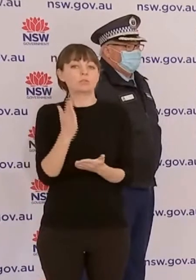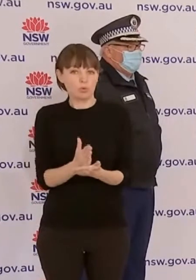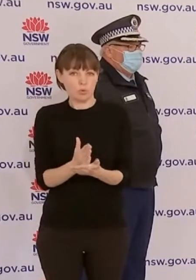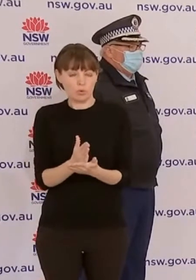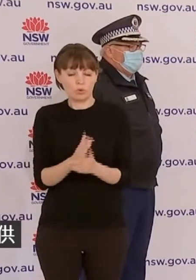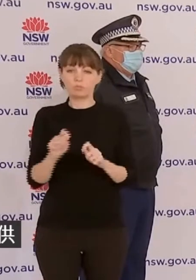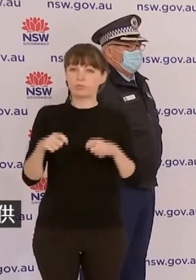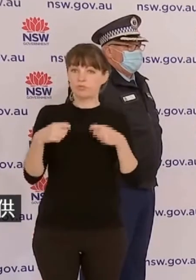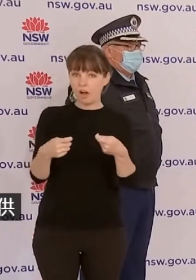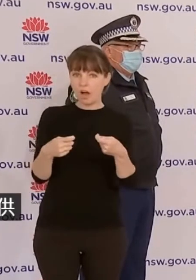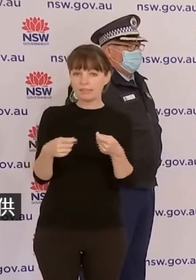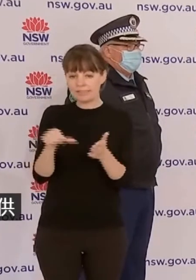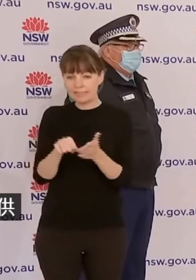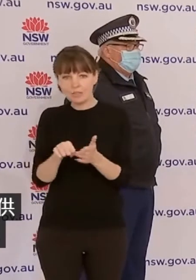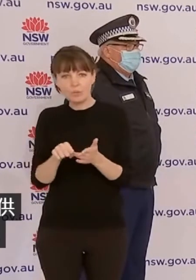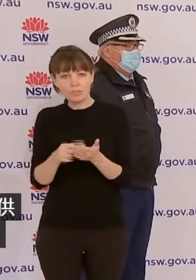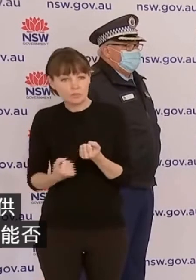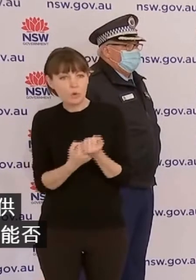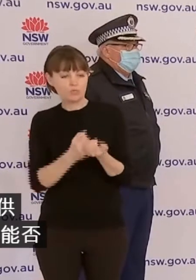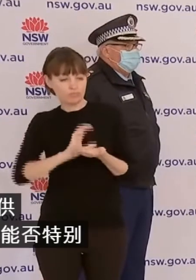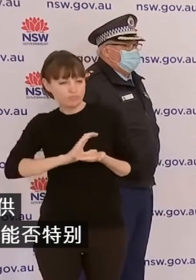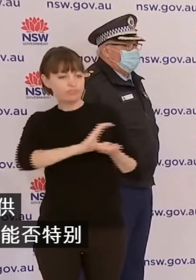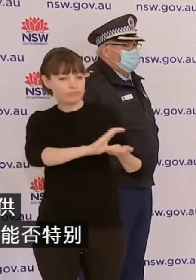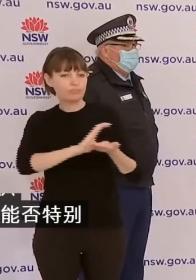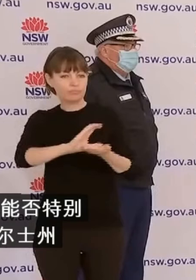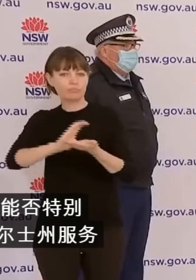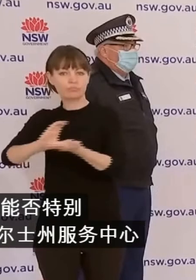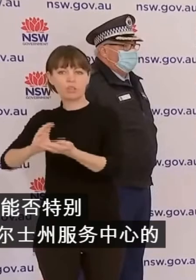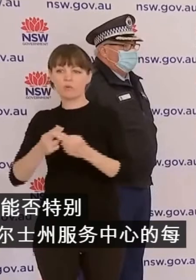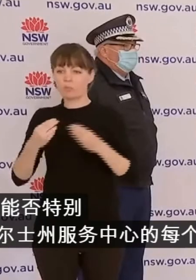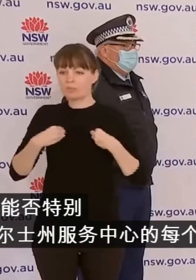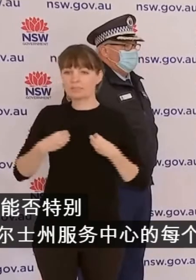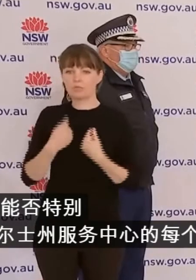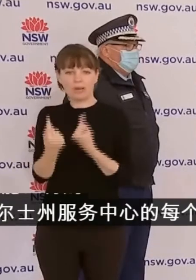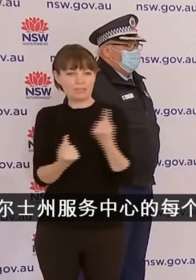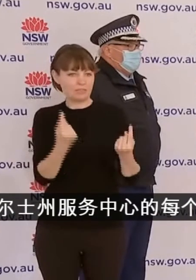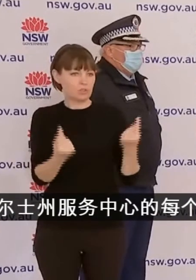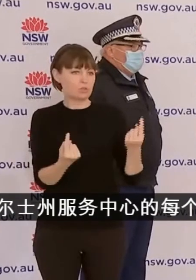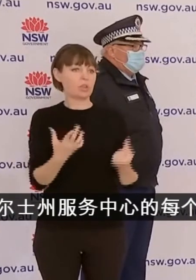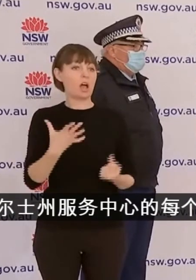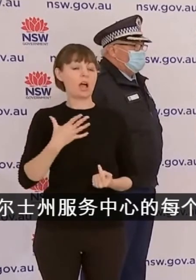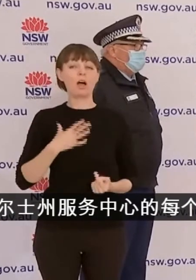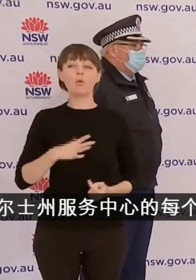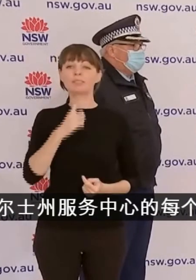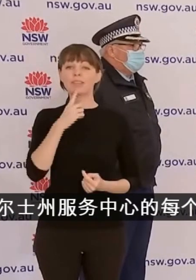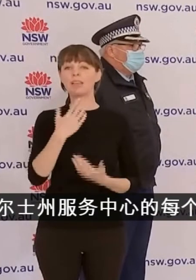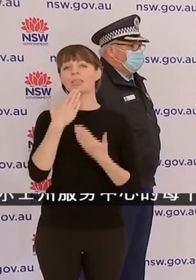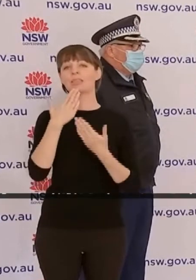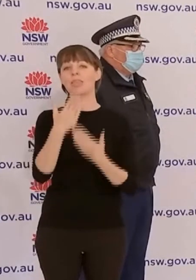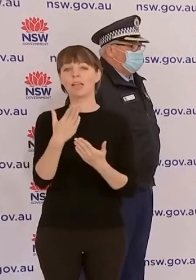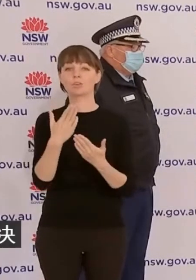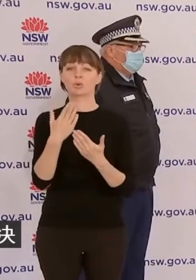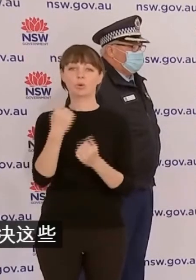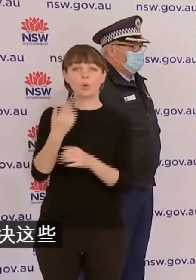that you're providing that economic support. And can I in particular thank everybody at Service New South Wales who's working overtime